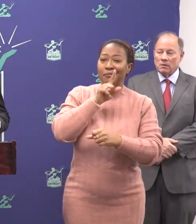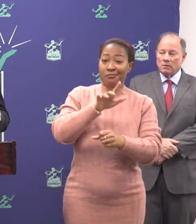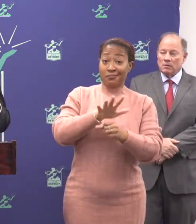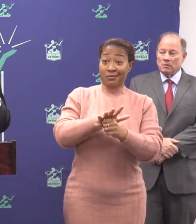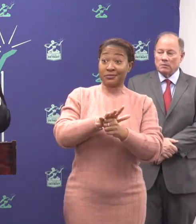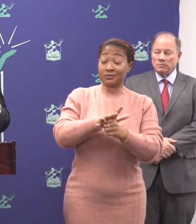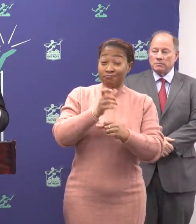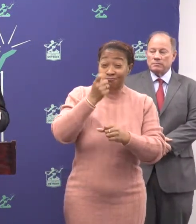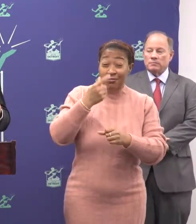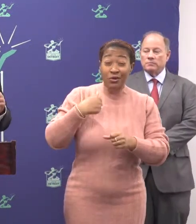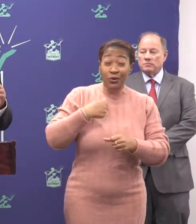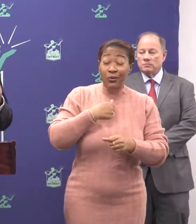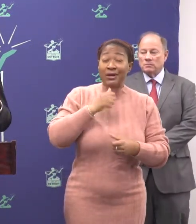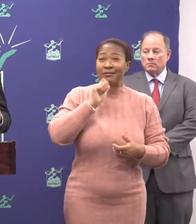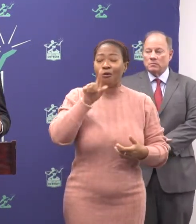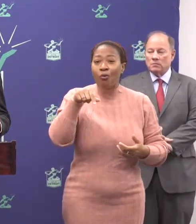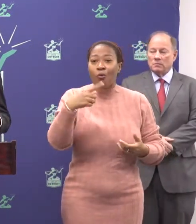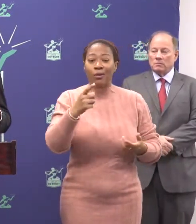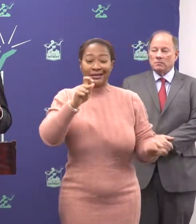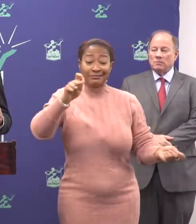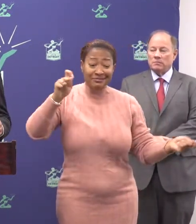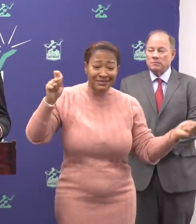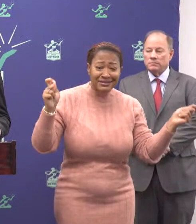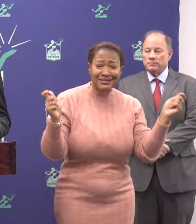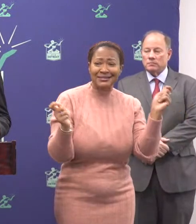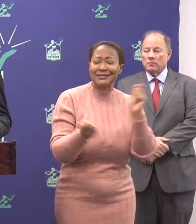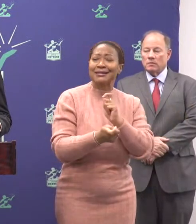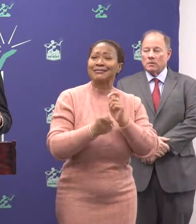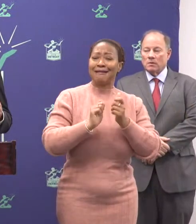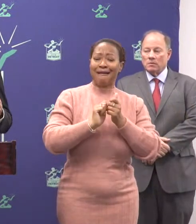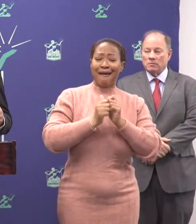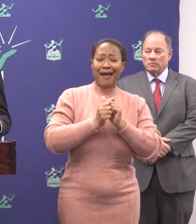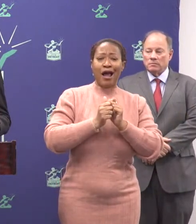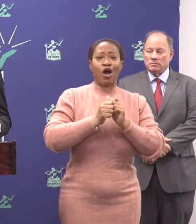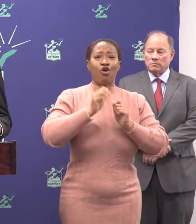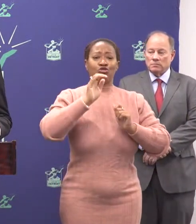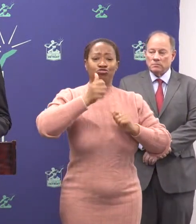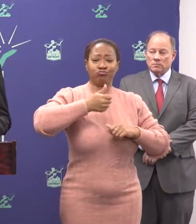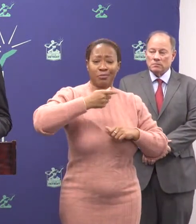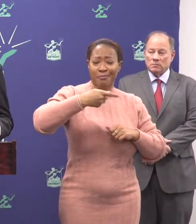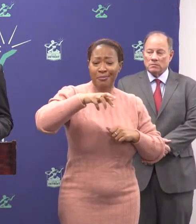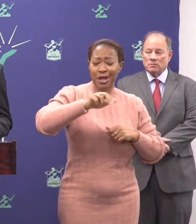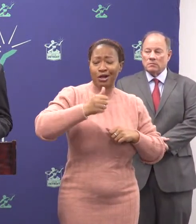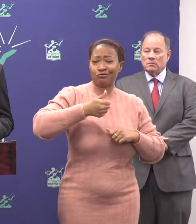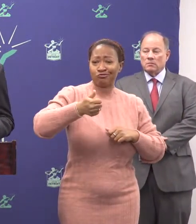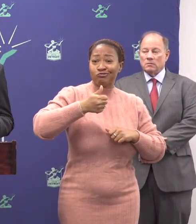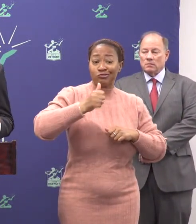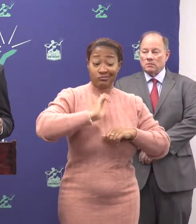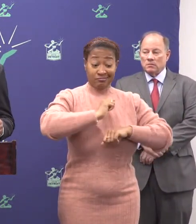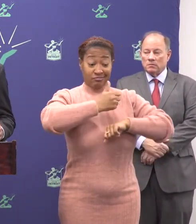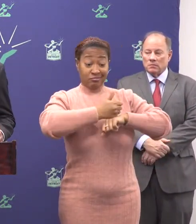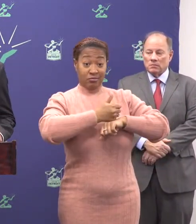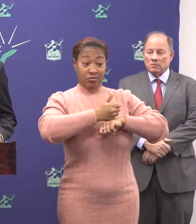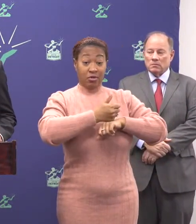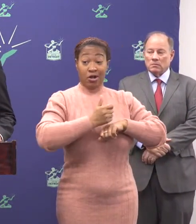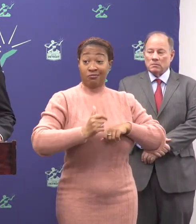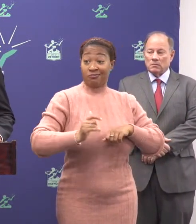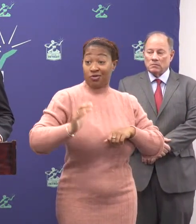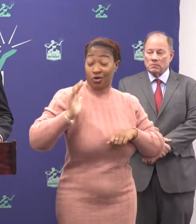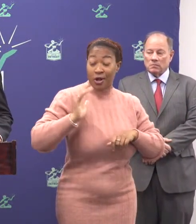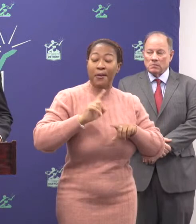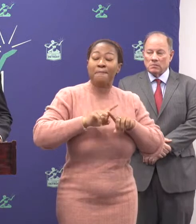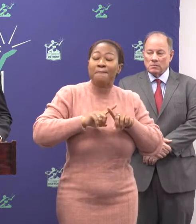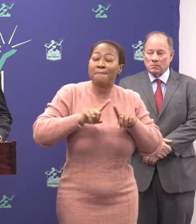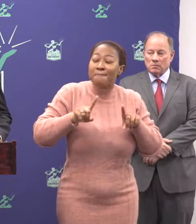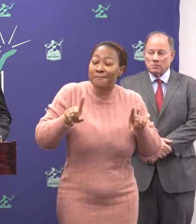that we were going to not only change the format that paratransit was set up with currently, but we're